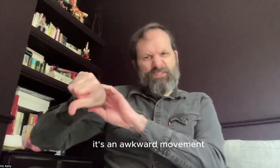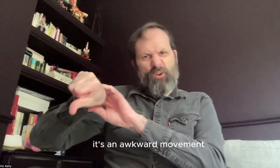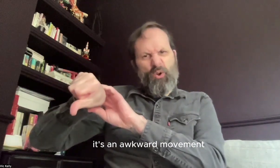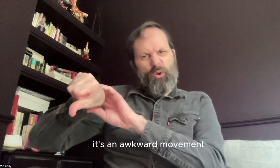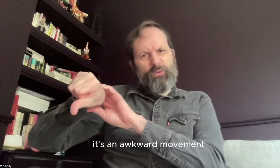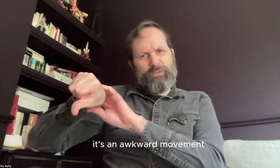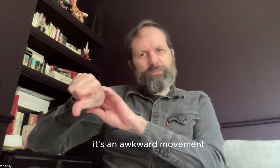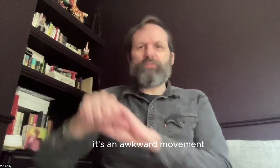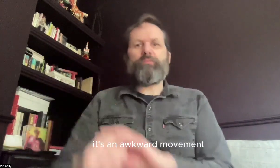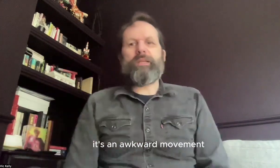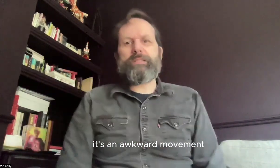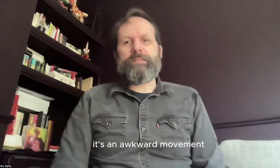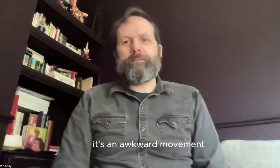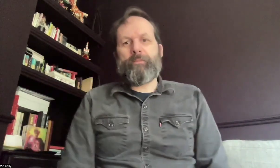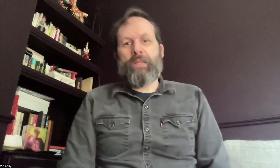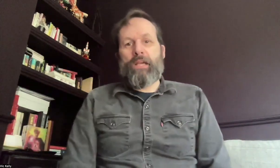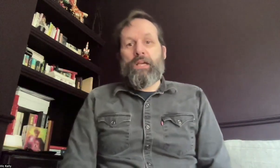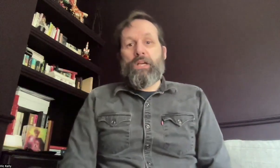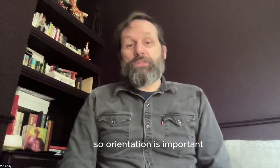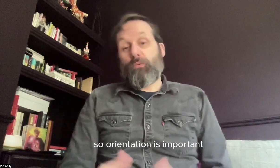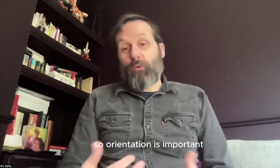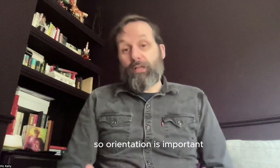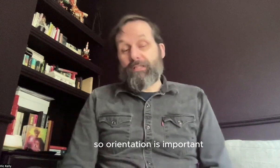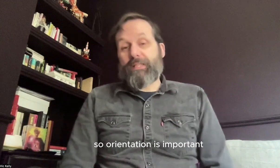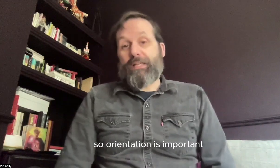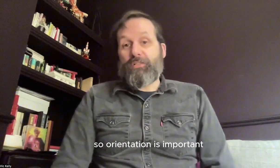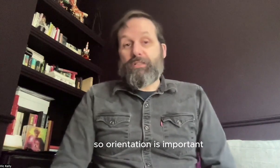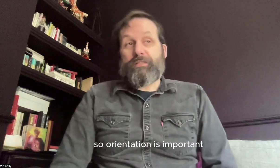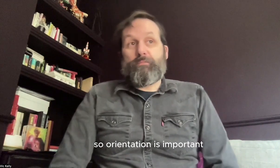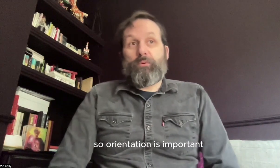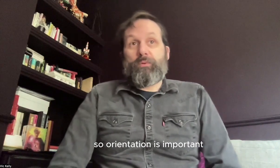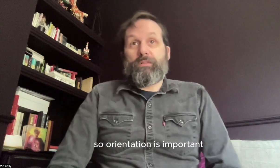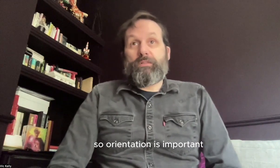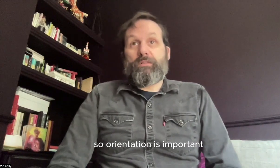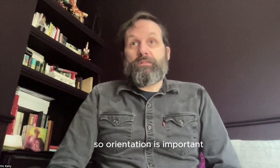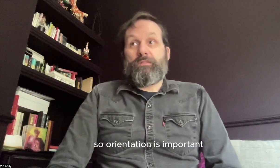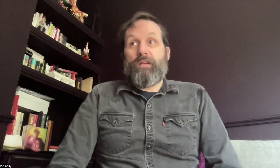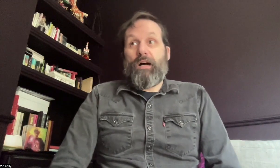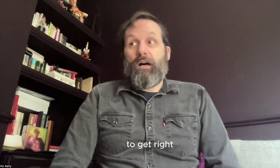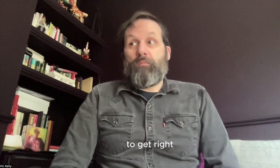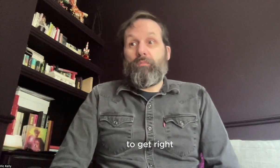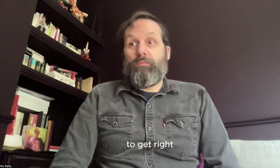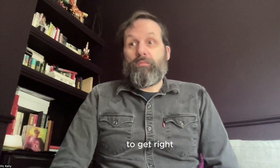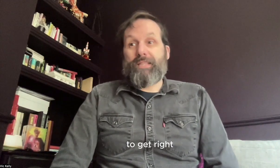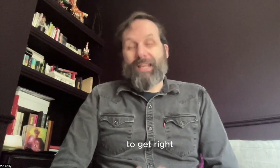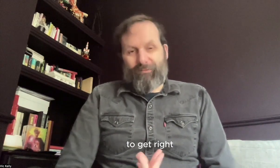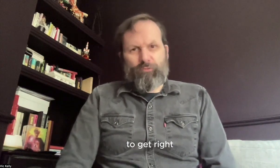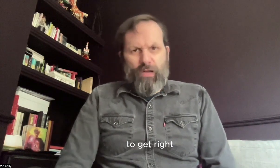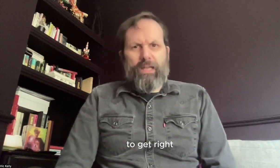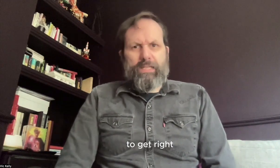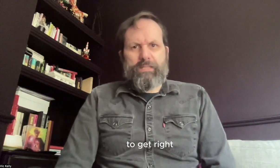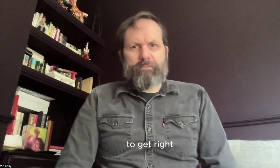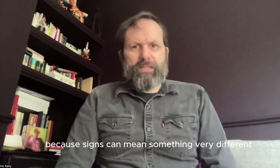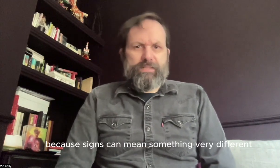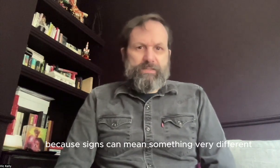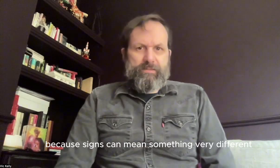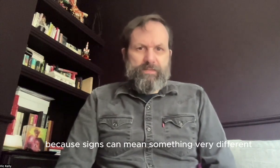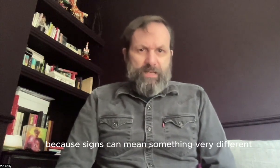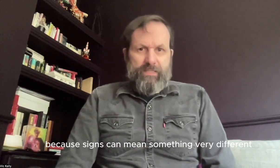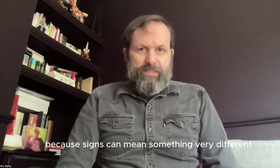an awkward movement. So orientation is important to get right because signs